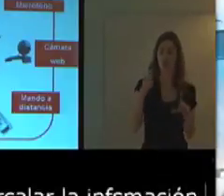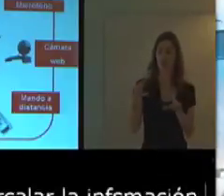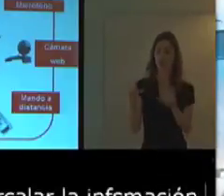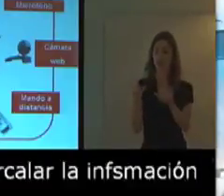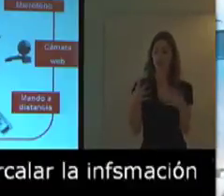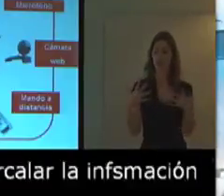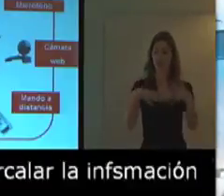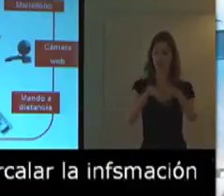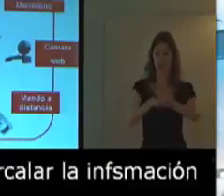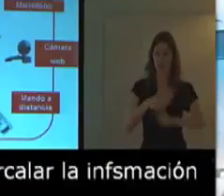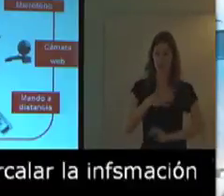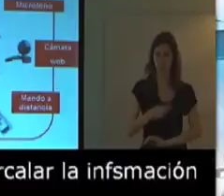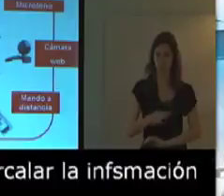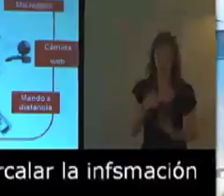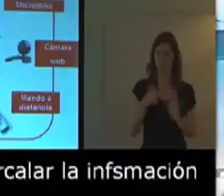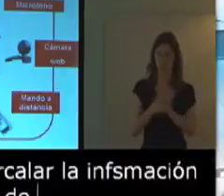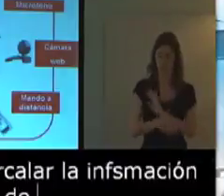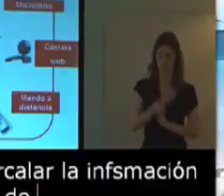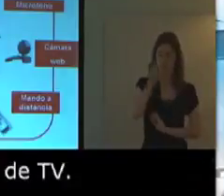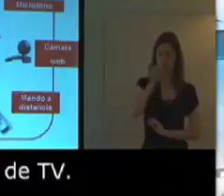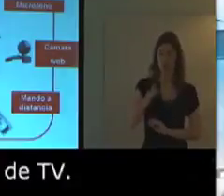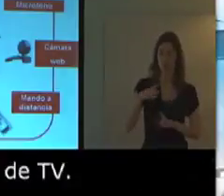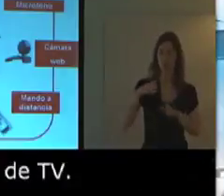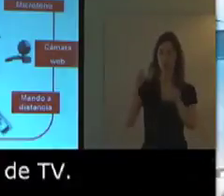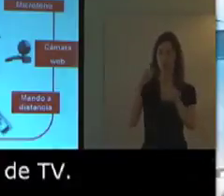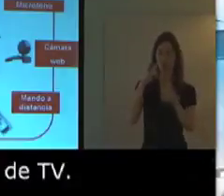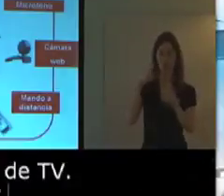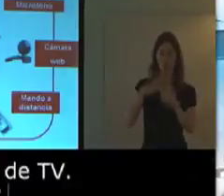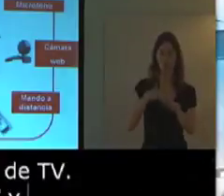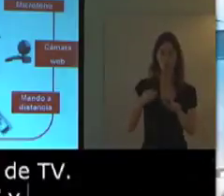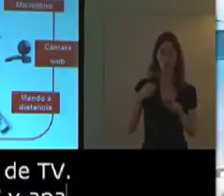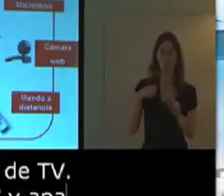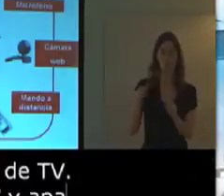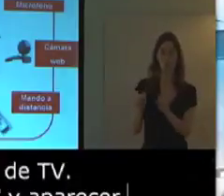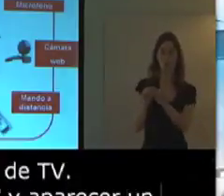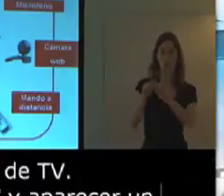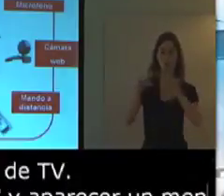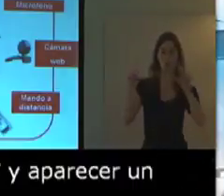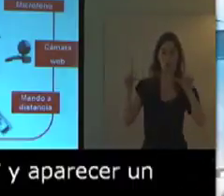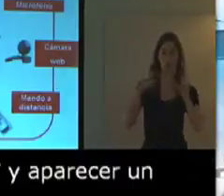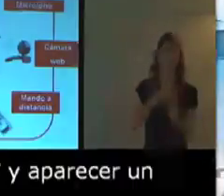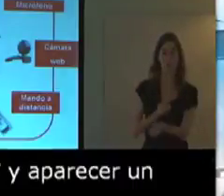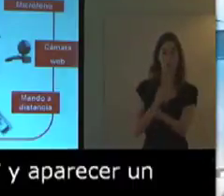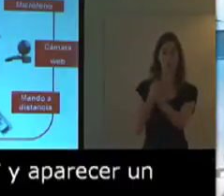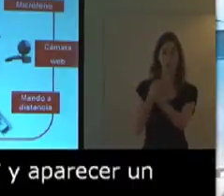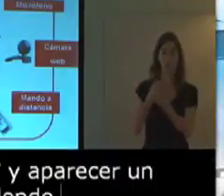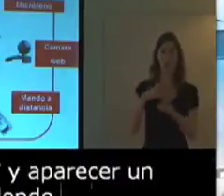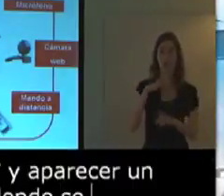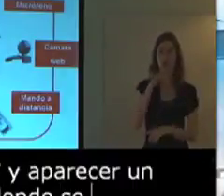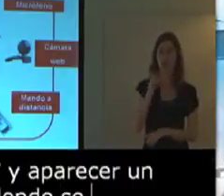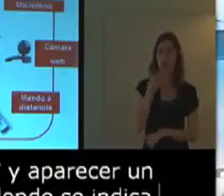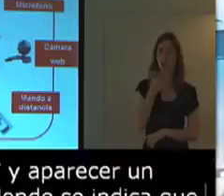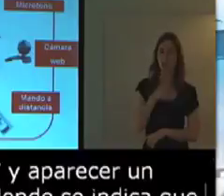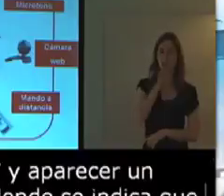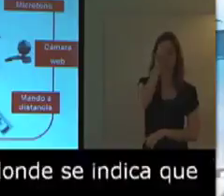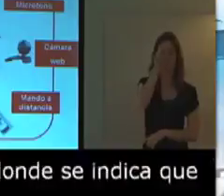So this enables the social television signal be introduced into the set-top box, into